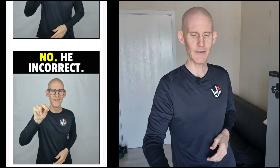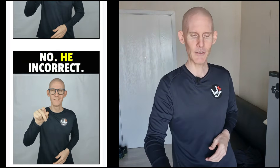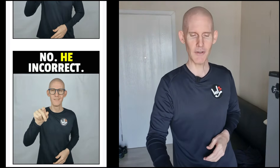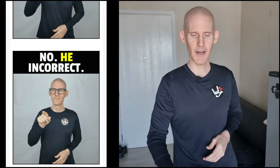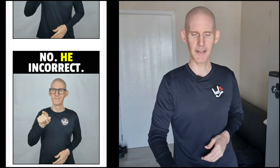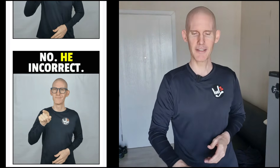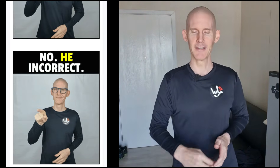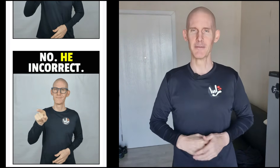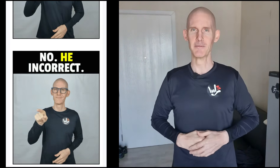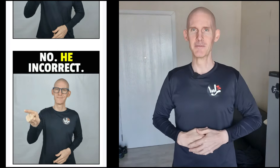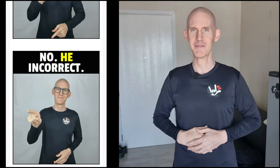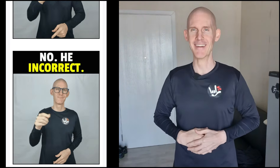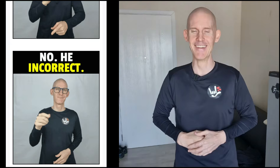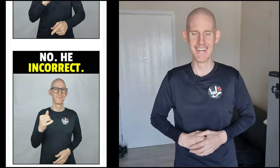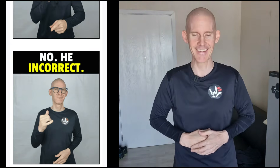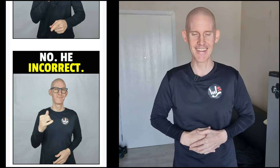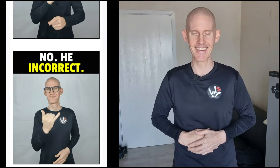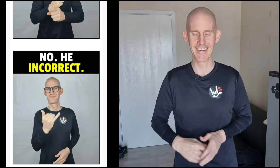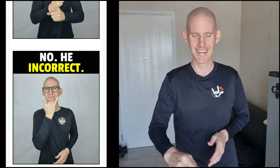he incorrect.